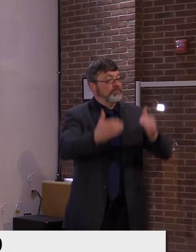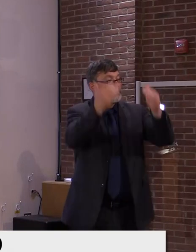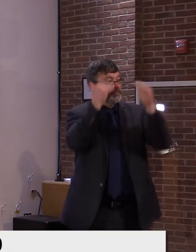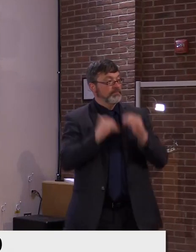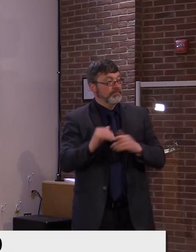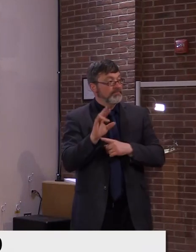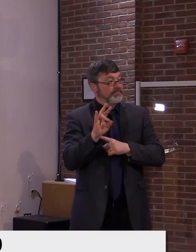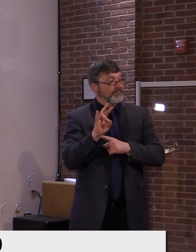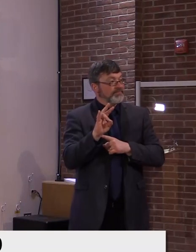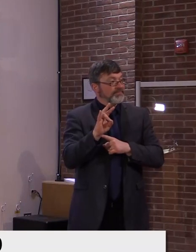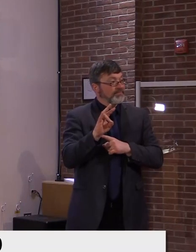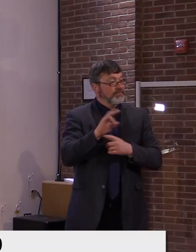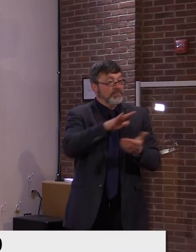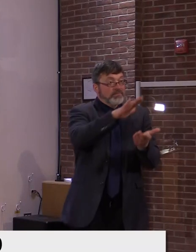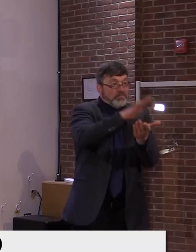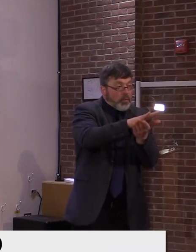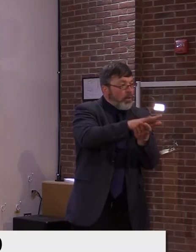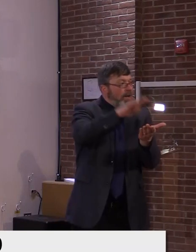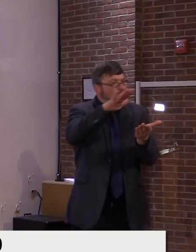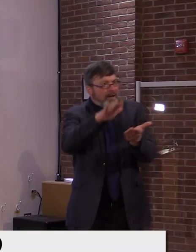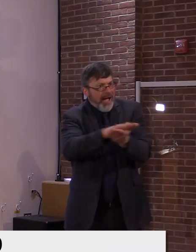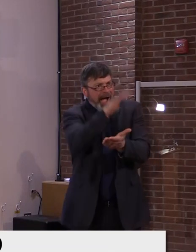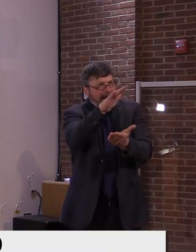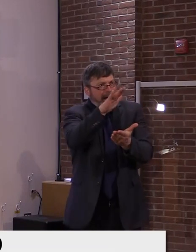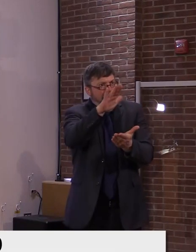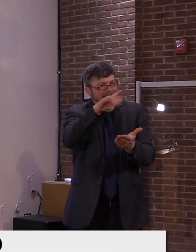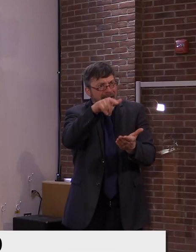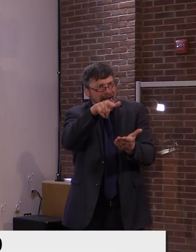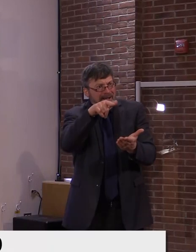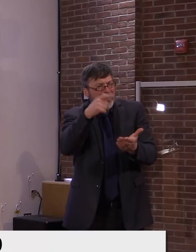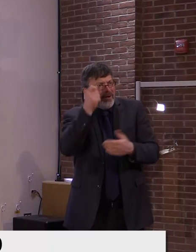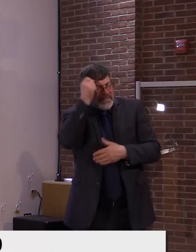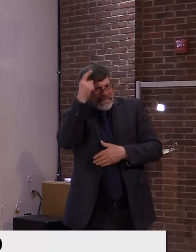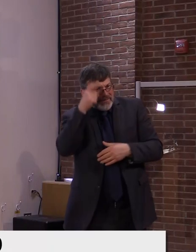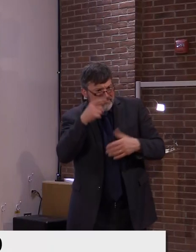health. Getting vaccinated means we won't have to miss out on that.